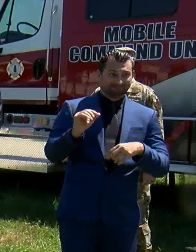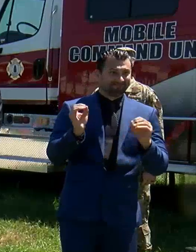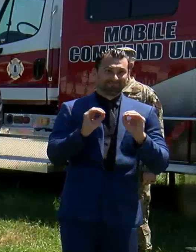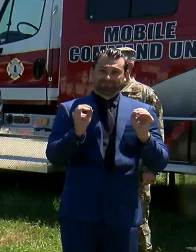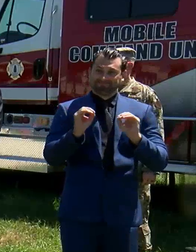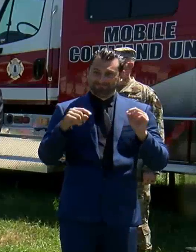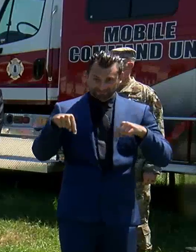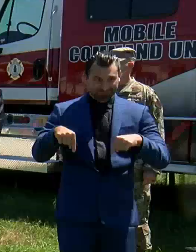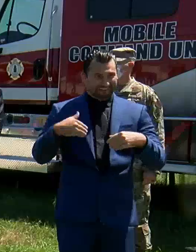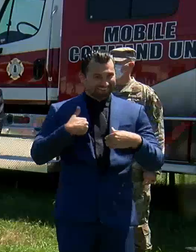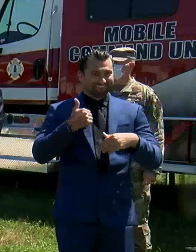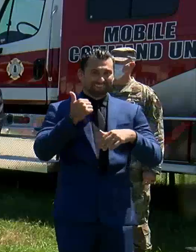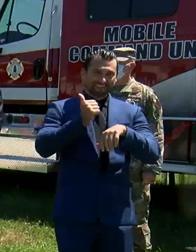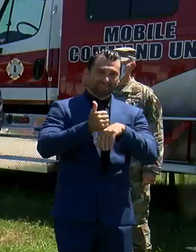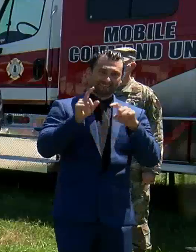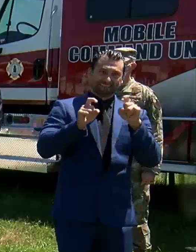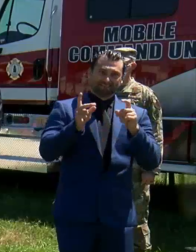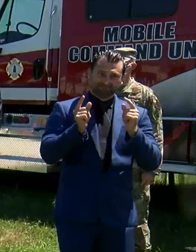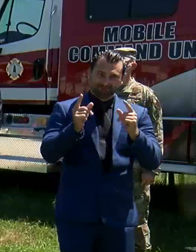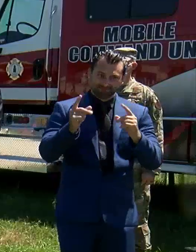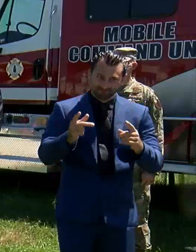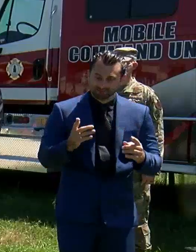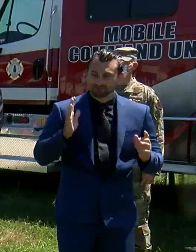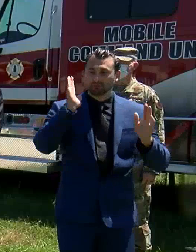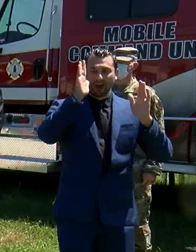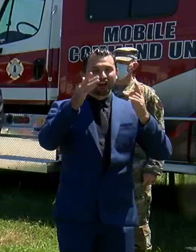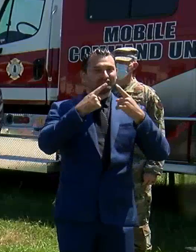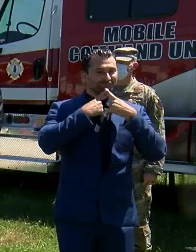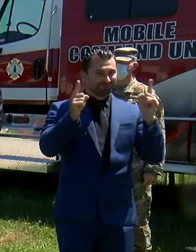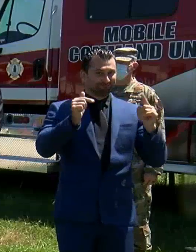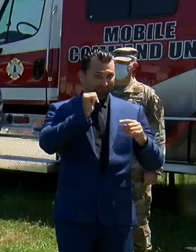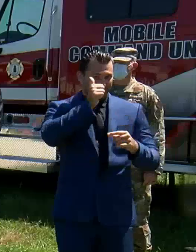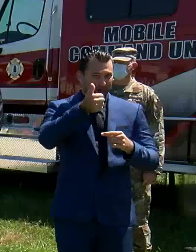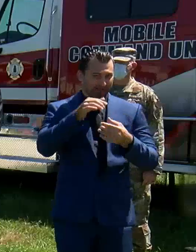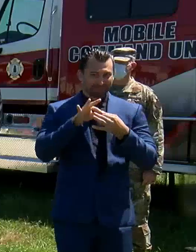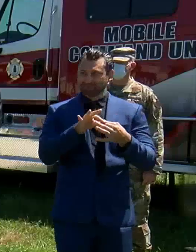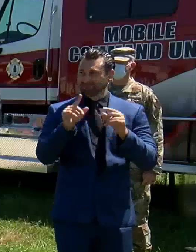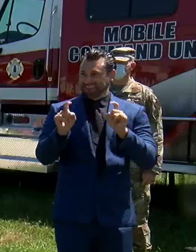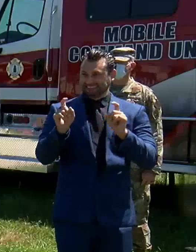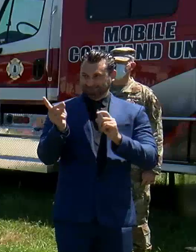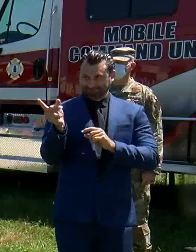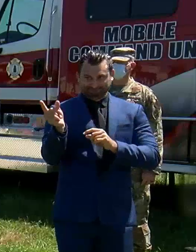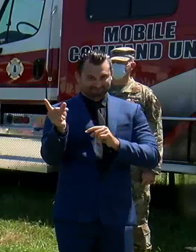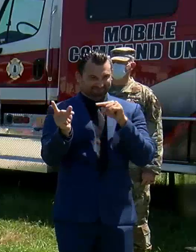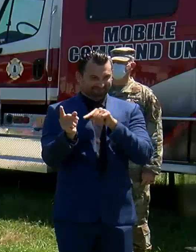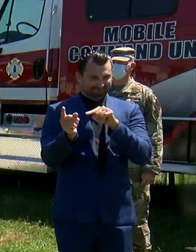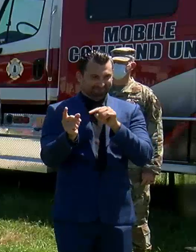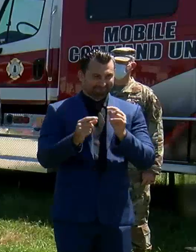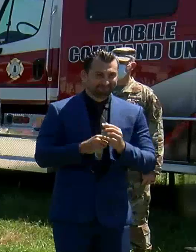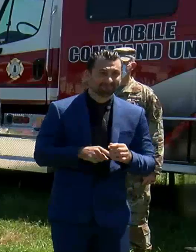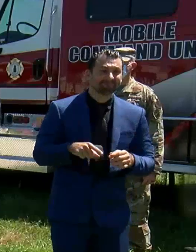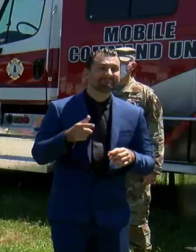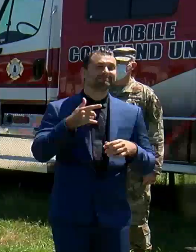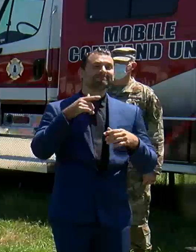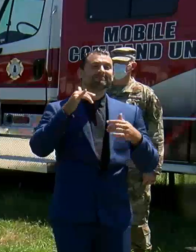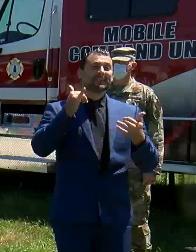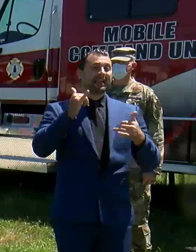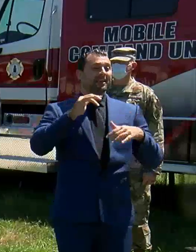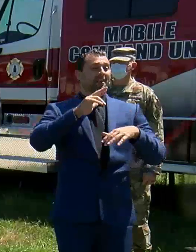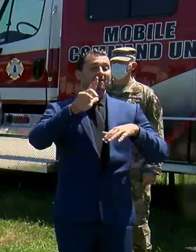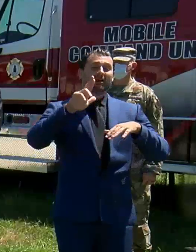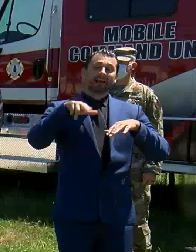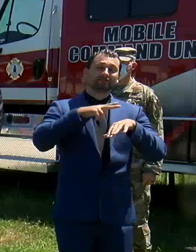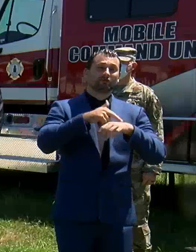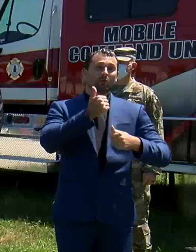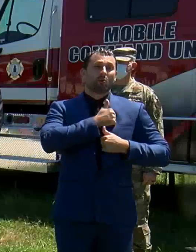tomorrow. We have 50 teams of National Guardsmen that have been going proactively into our long-term care facilities to